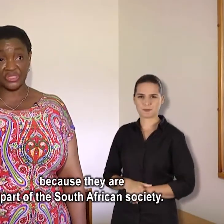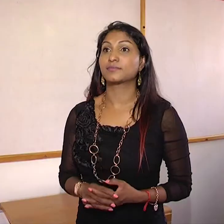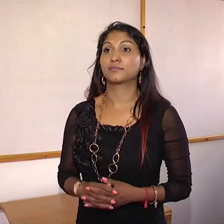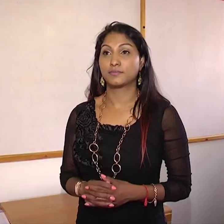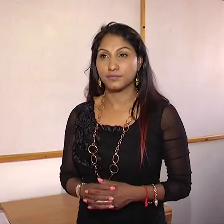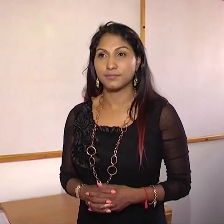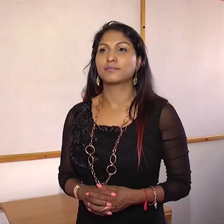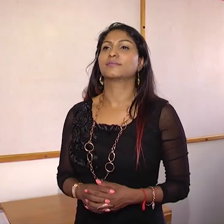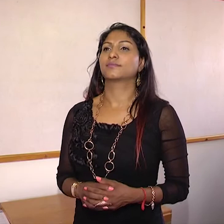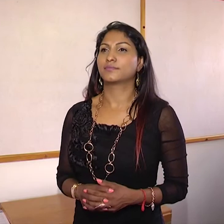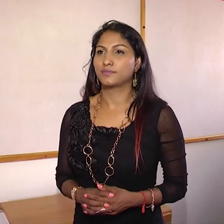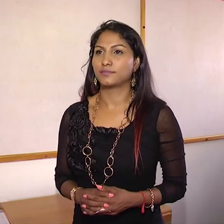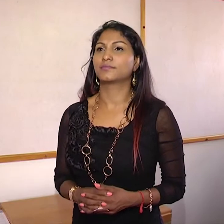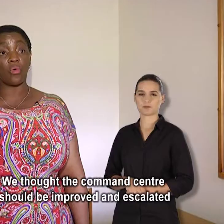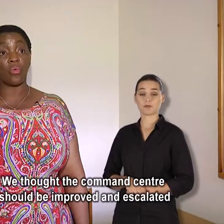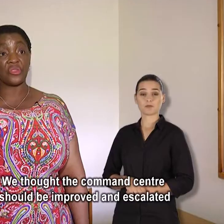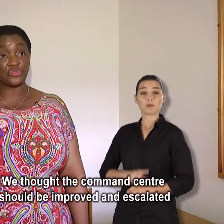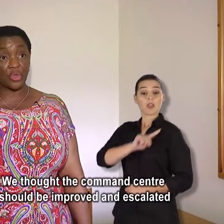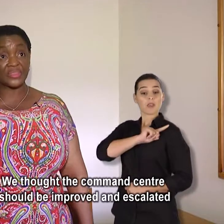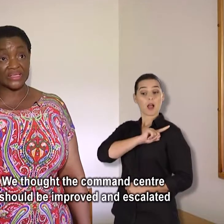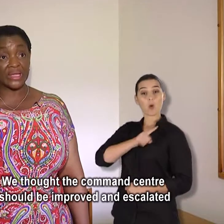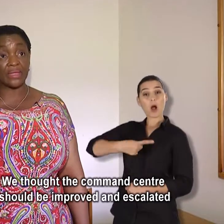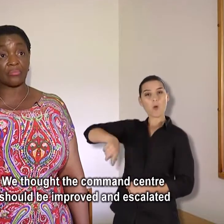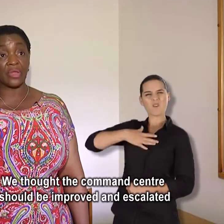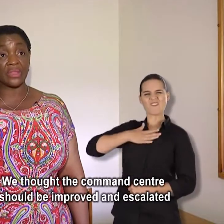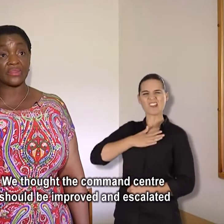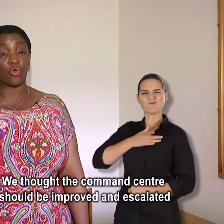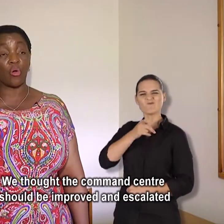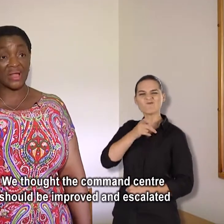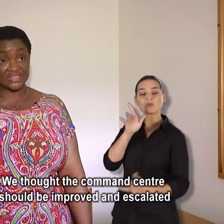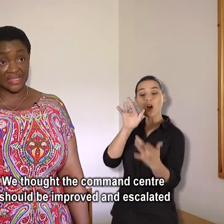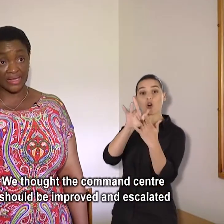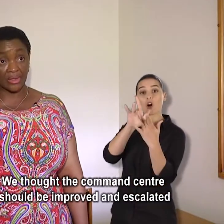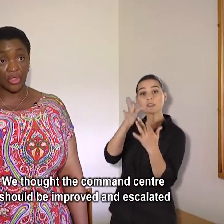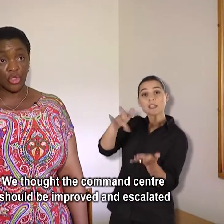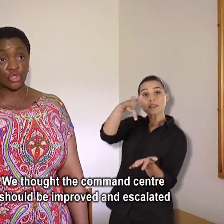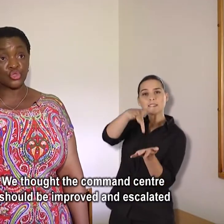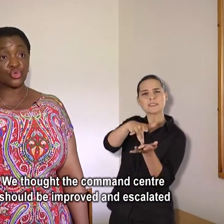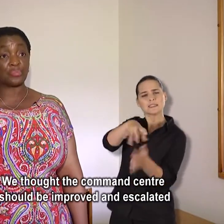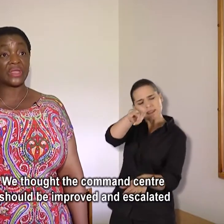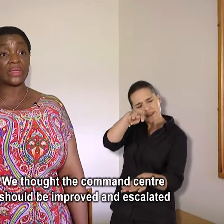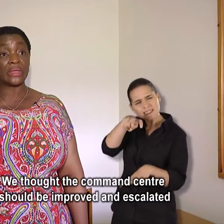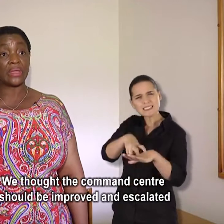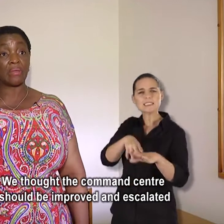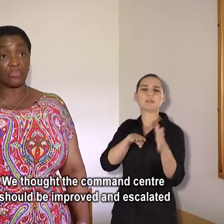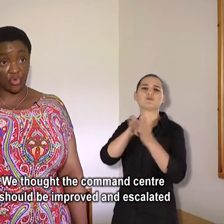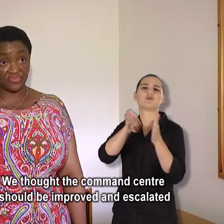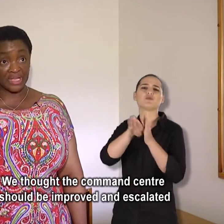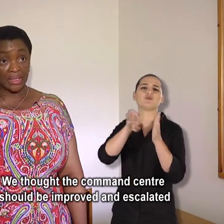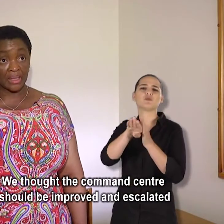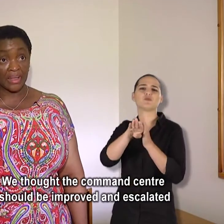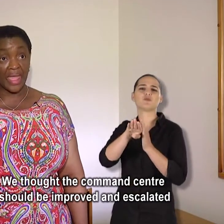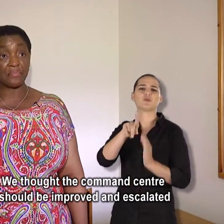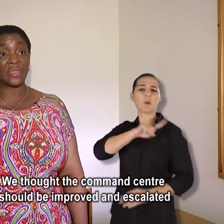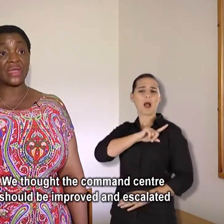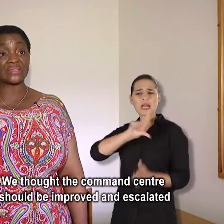African society. And therefore, that is why we thought that the command center should be